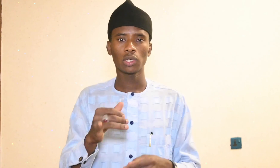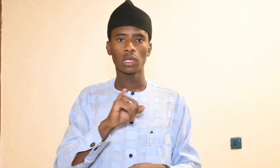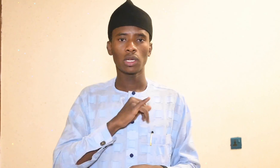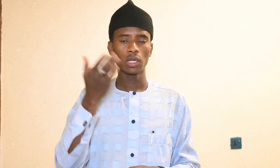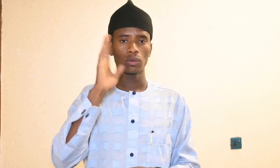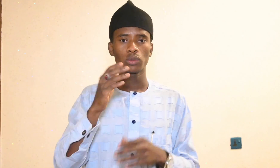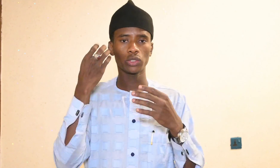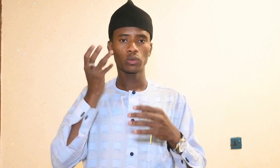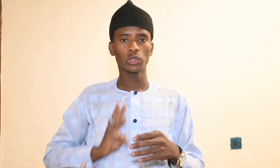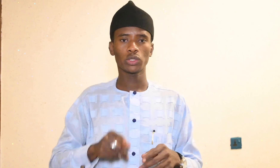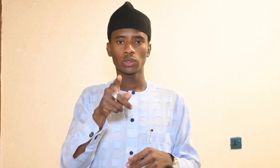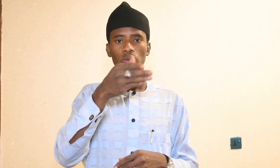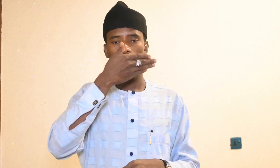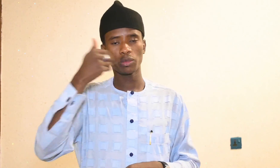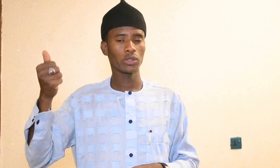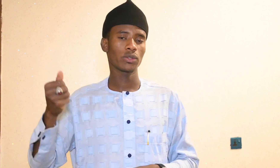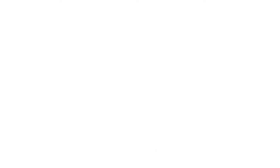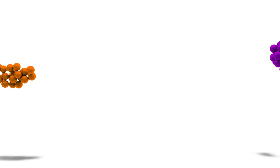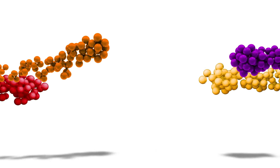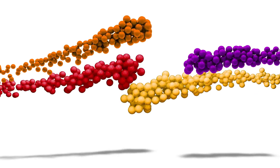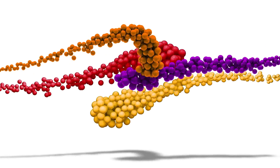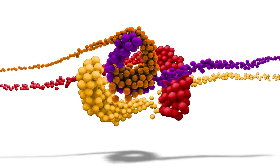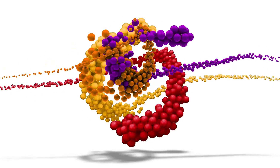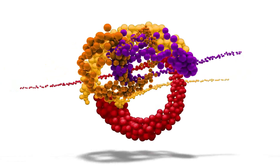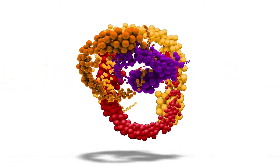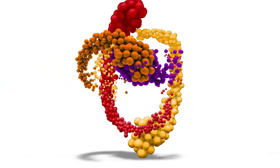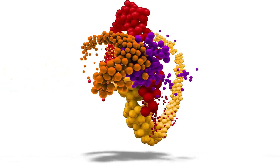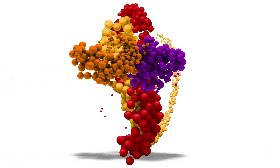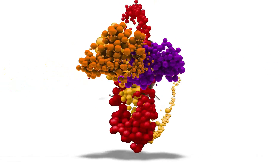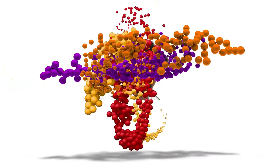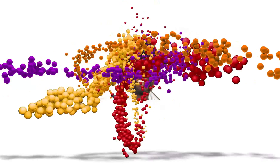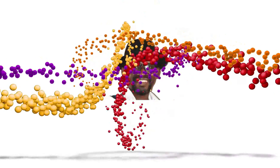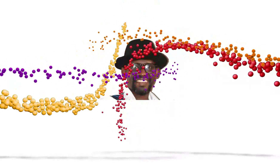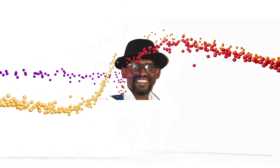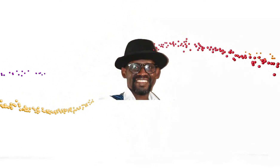best. Bye.